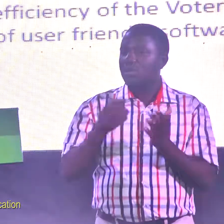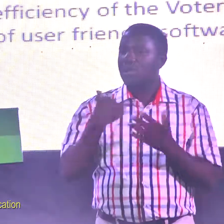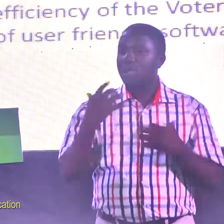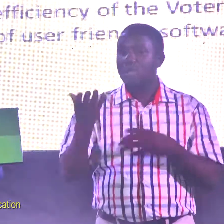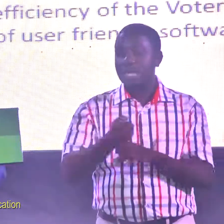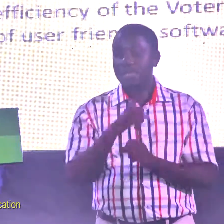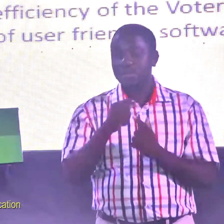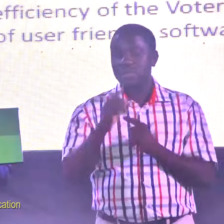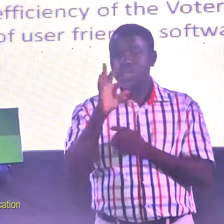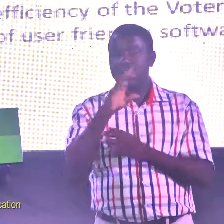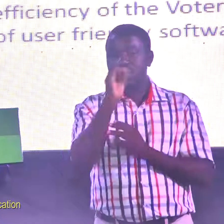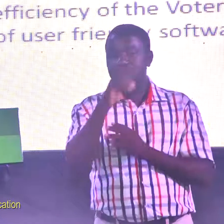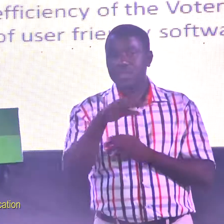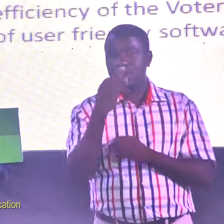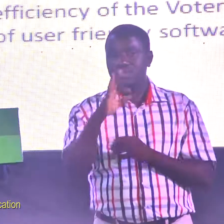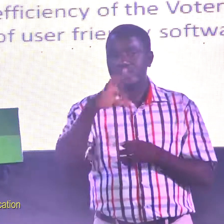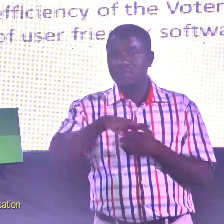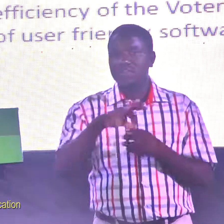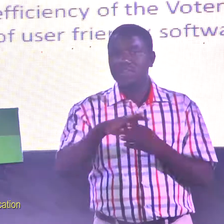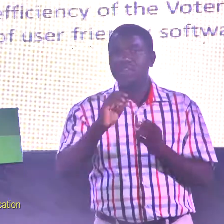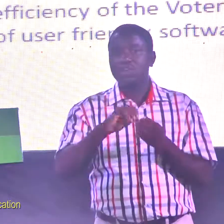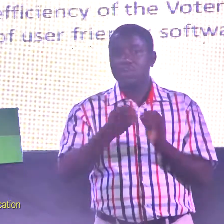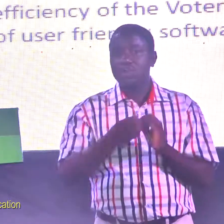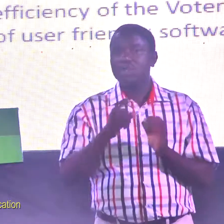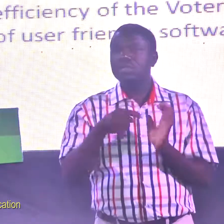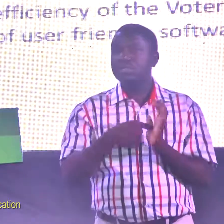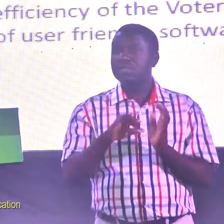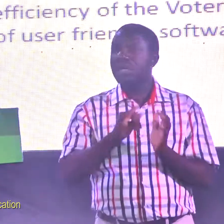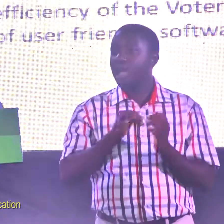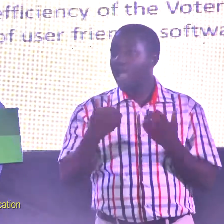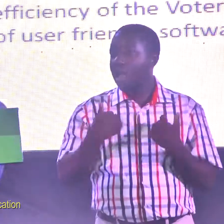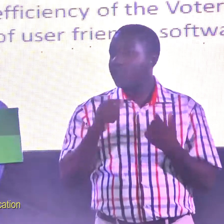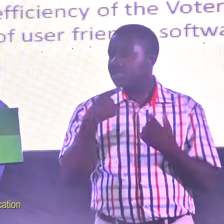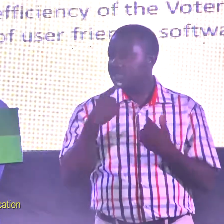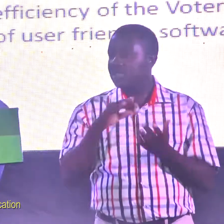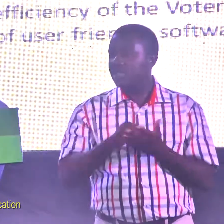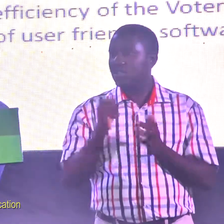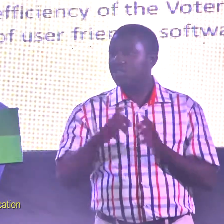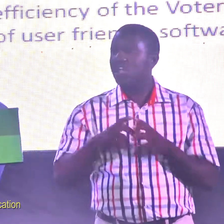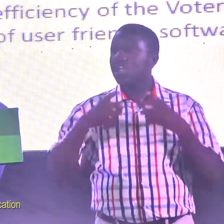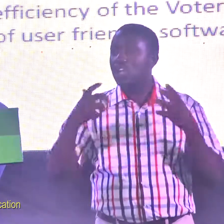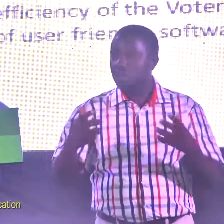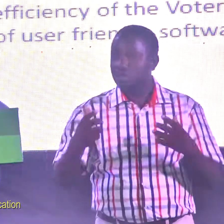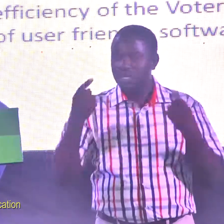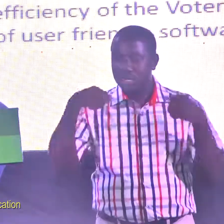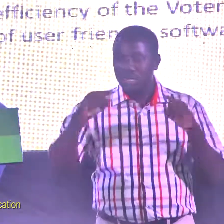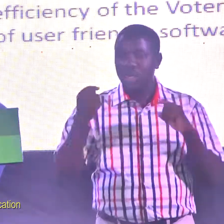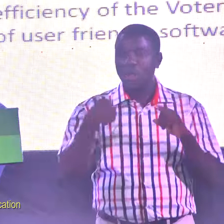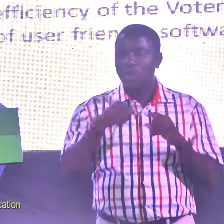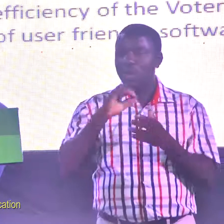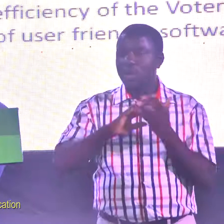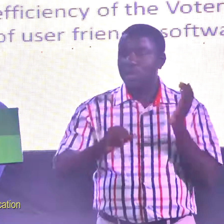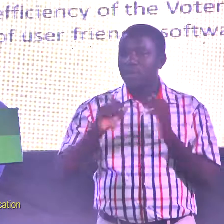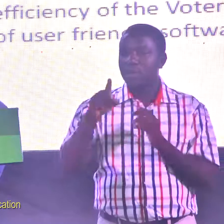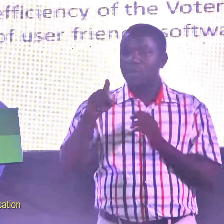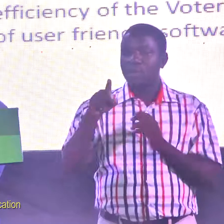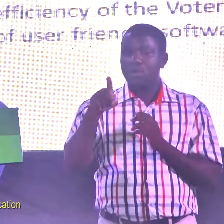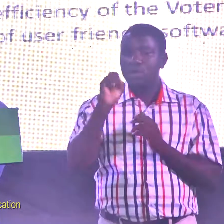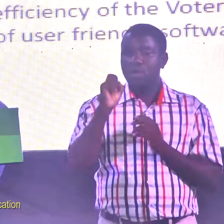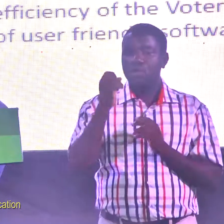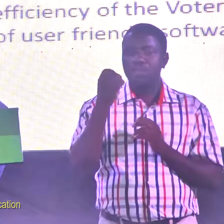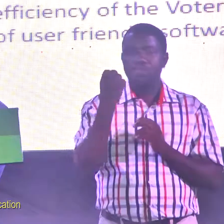90% of the voting population, and this, as I said, was a huge success. We removed